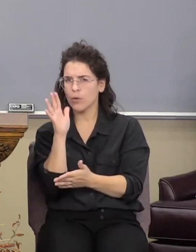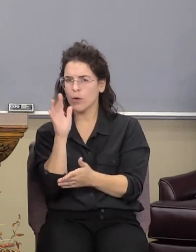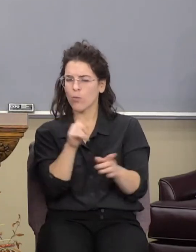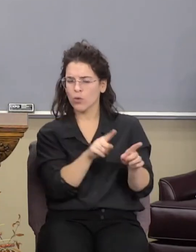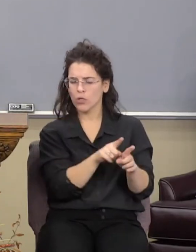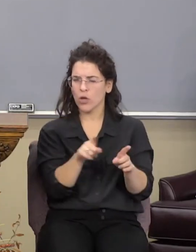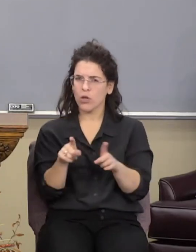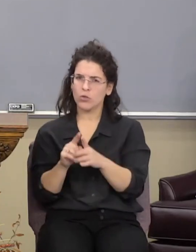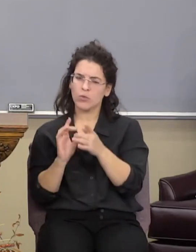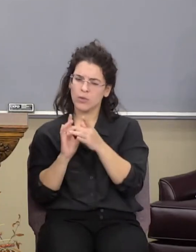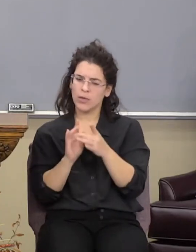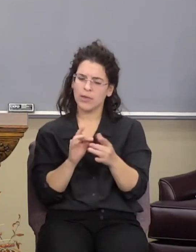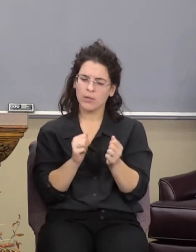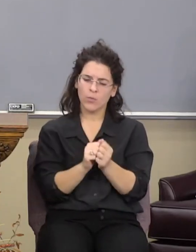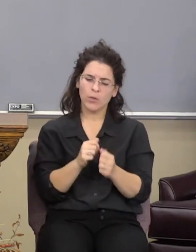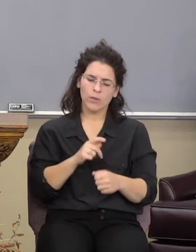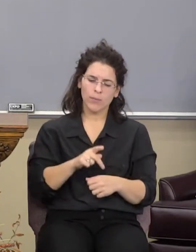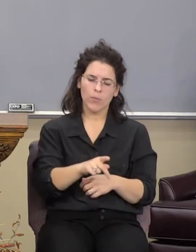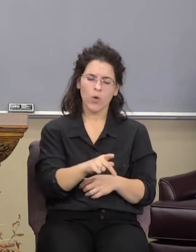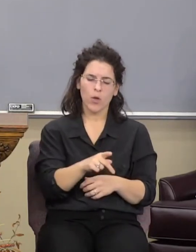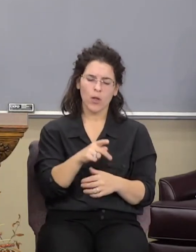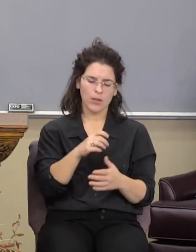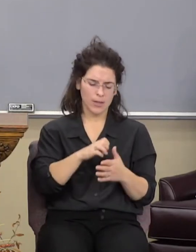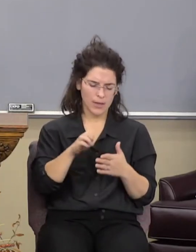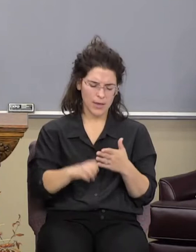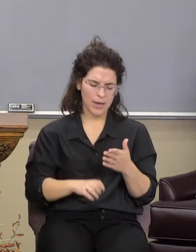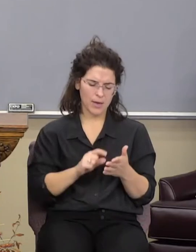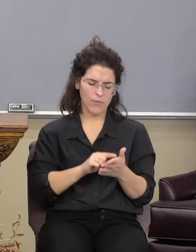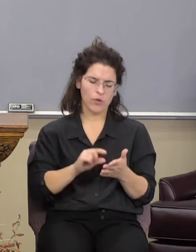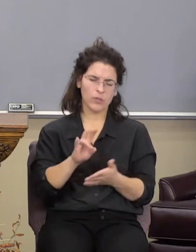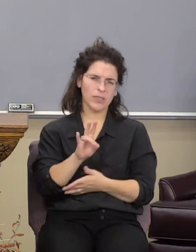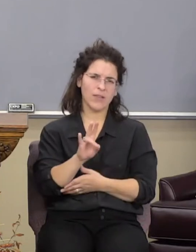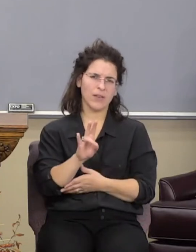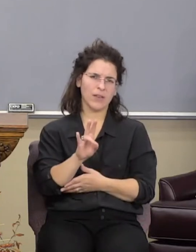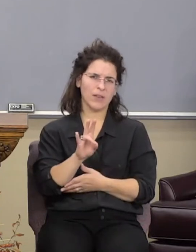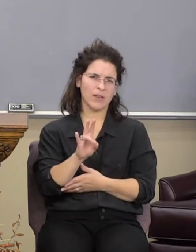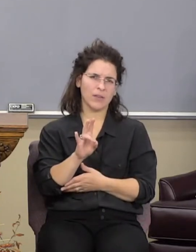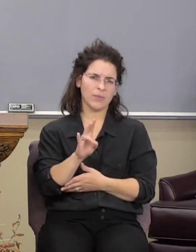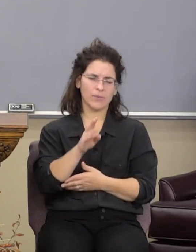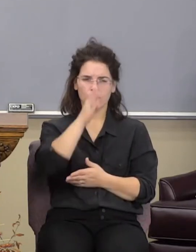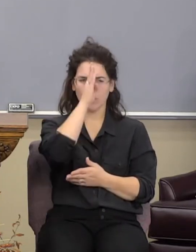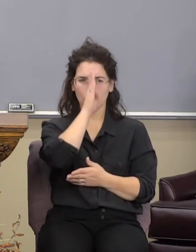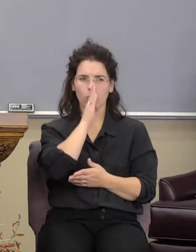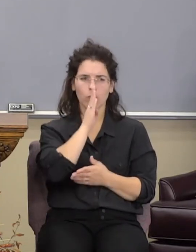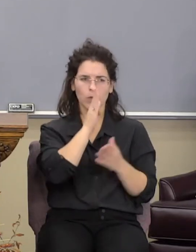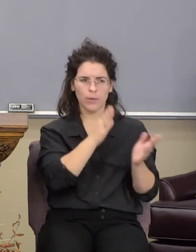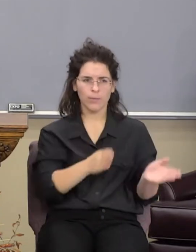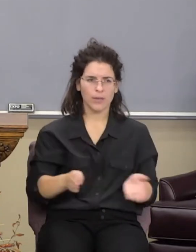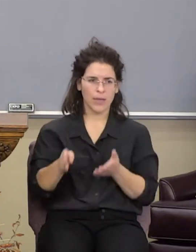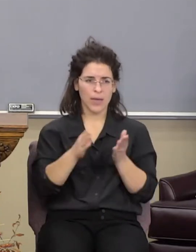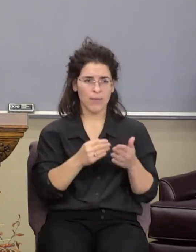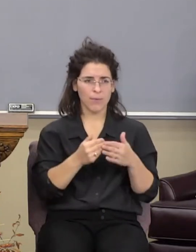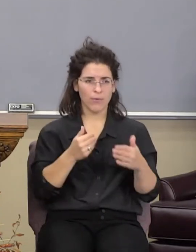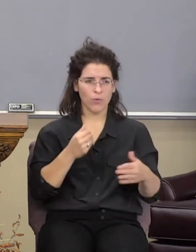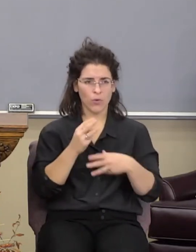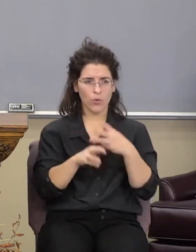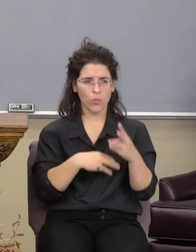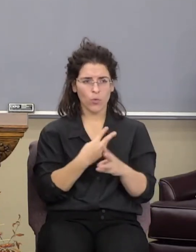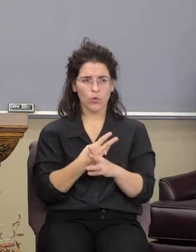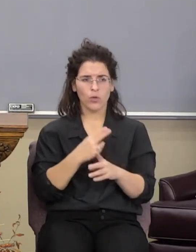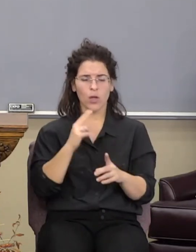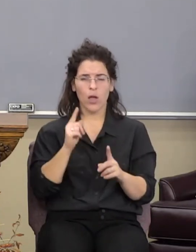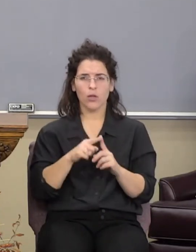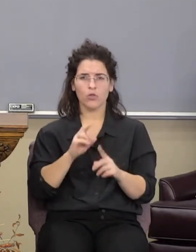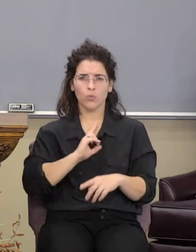has something to do with the Apostle Paul here in the end of verse 7. Read the end of verse 7 again. Which God ordained before the world unto